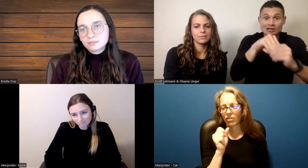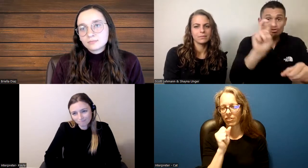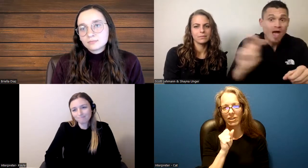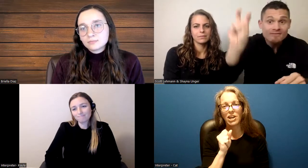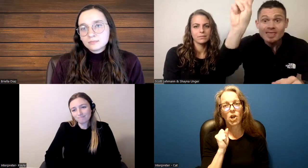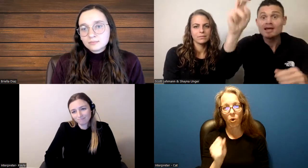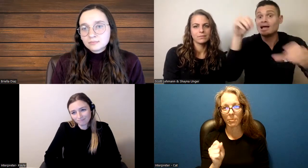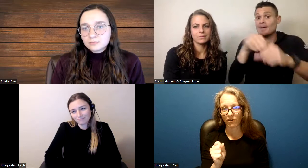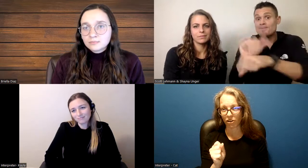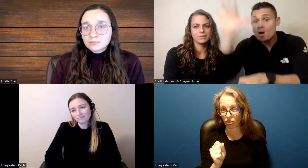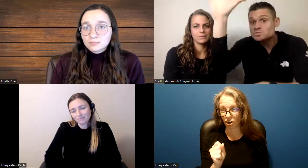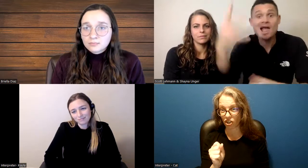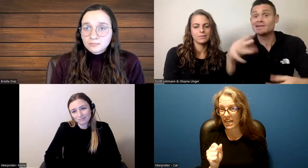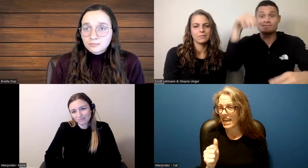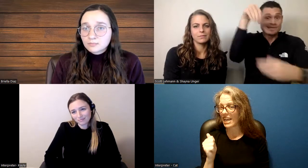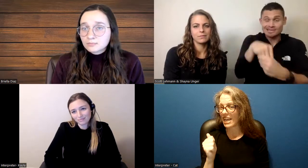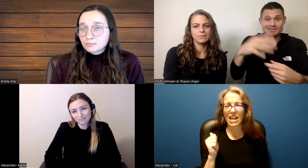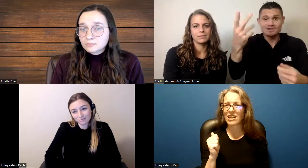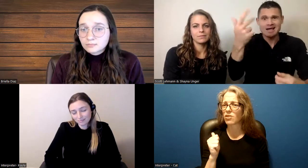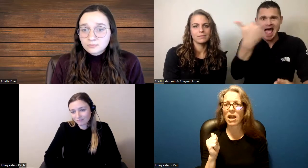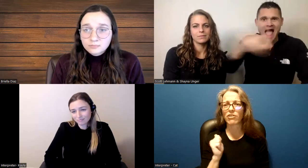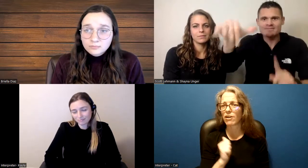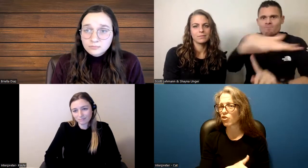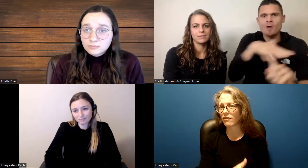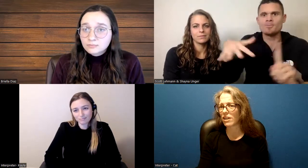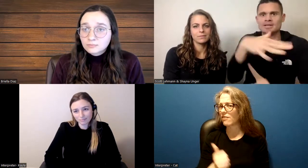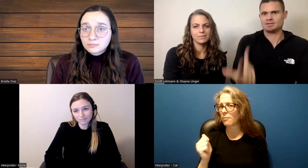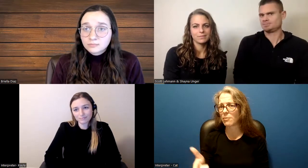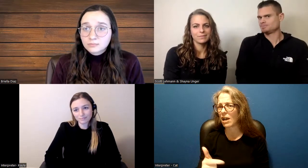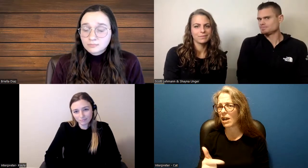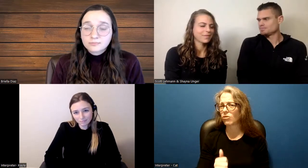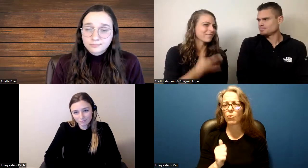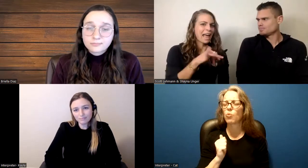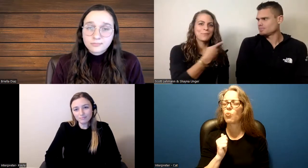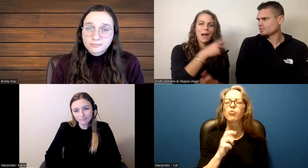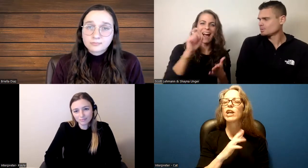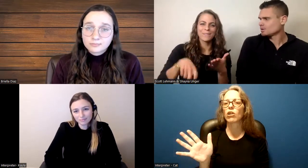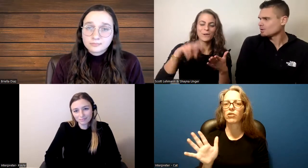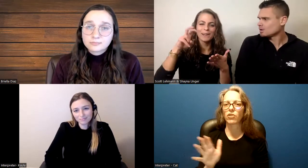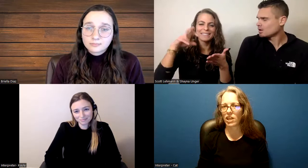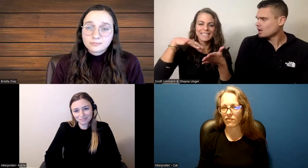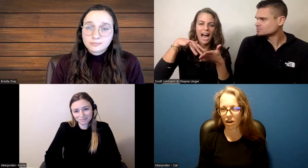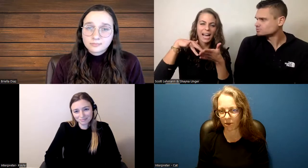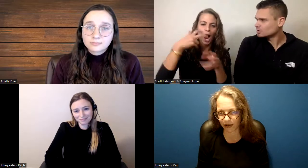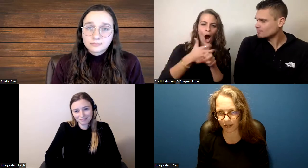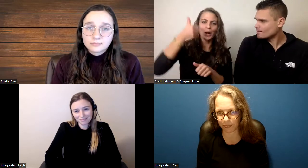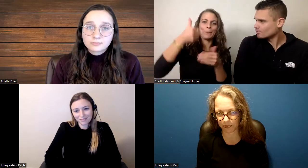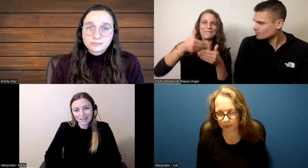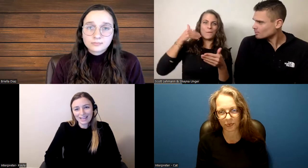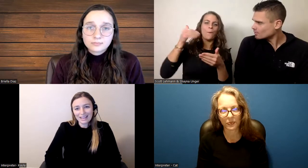of quite a bit of frustration. It doesn't matter if I'm traveling, if I'm in the mountains, regardless of the